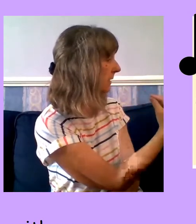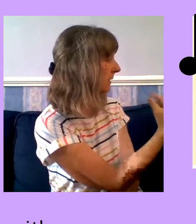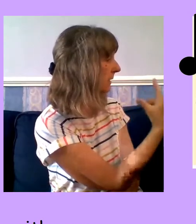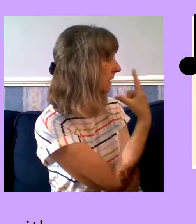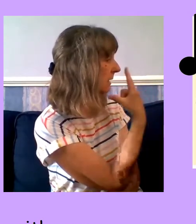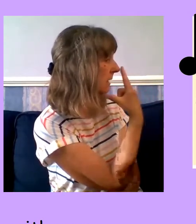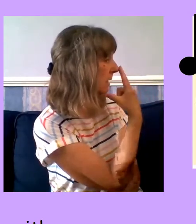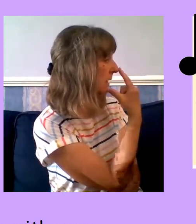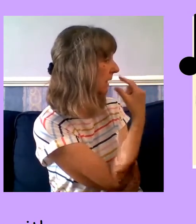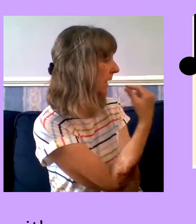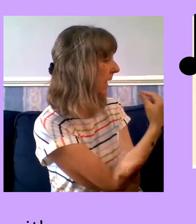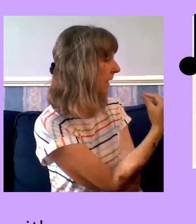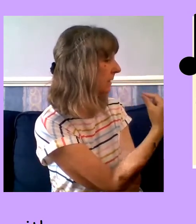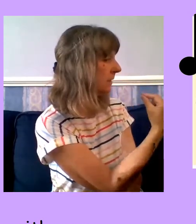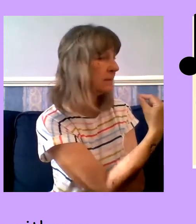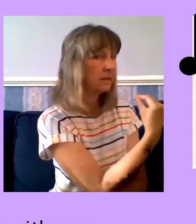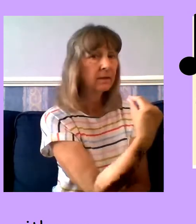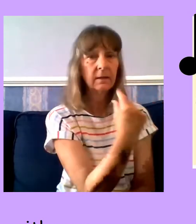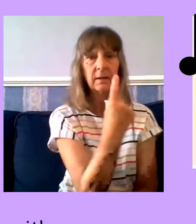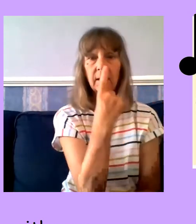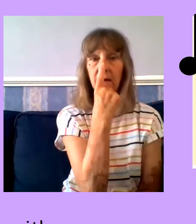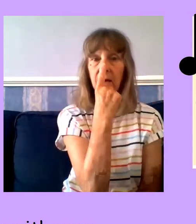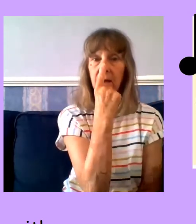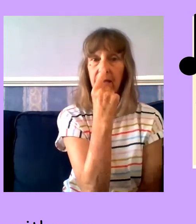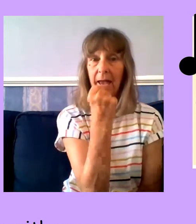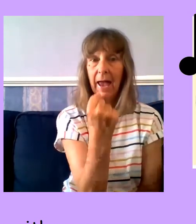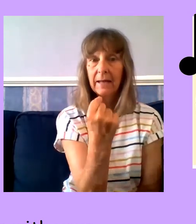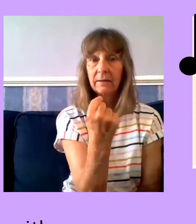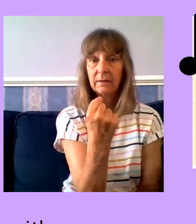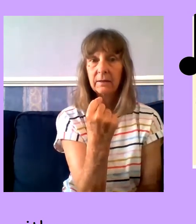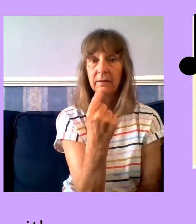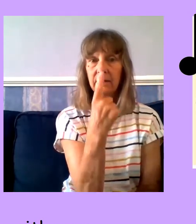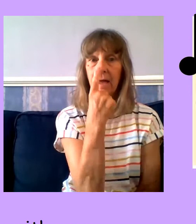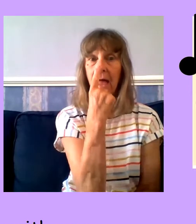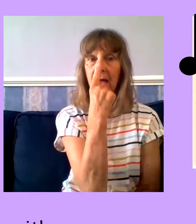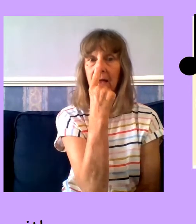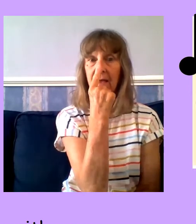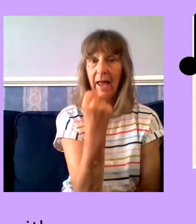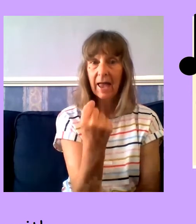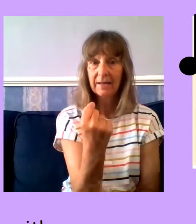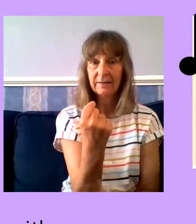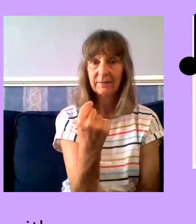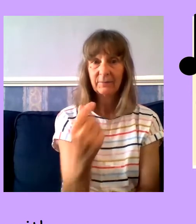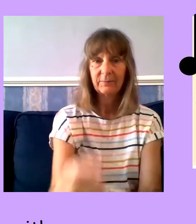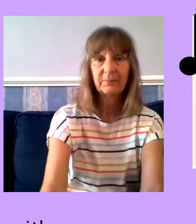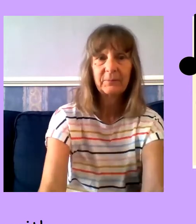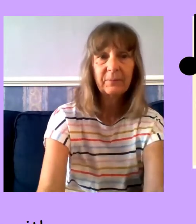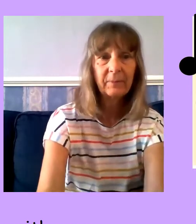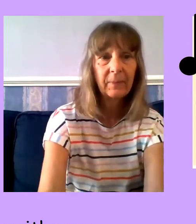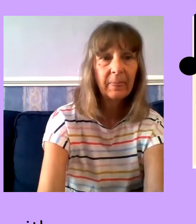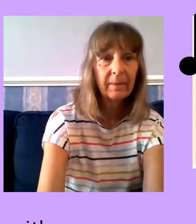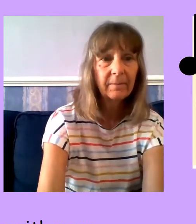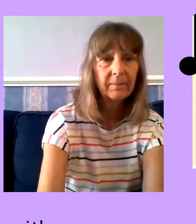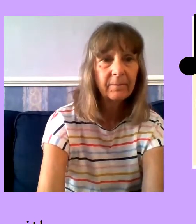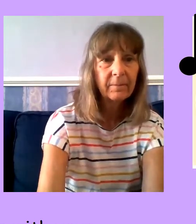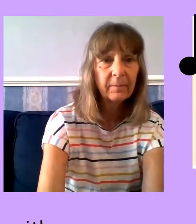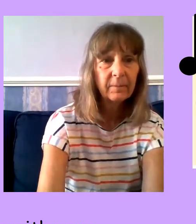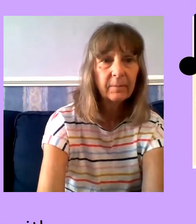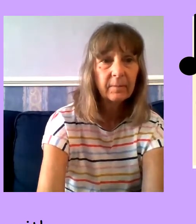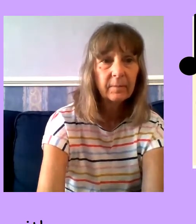Can, can, can, can.